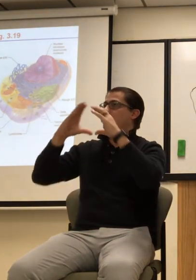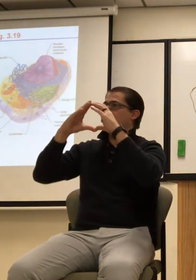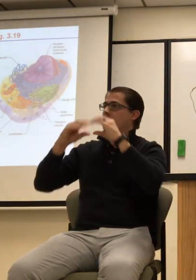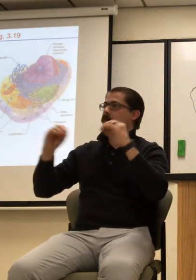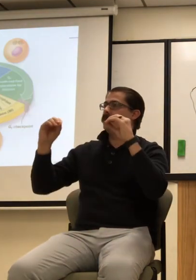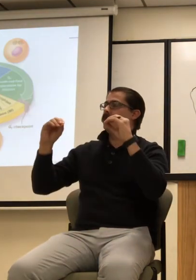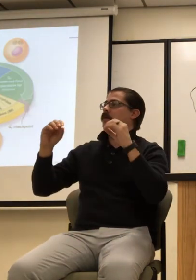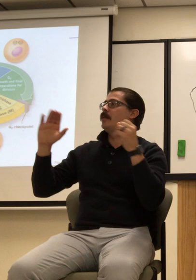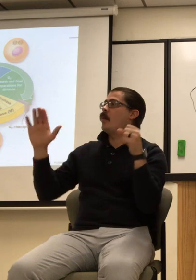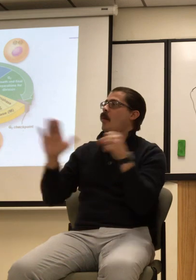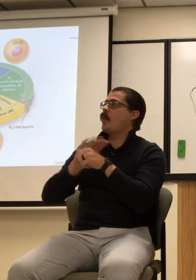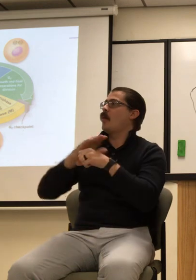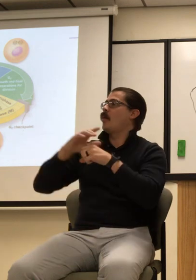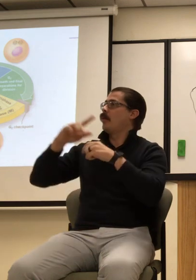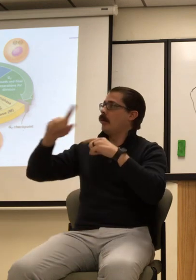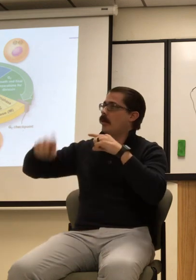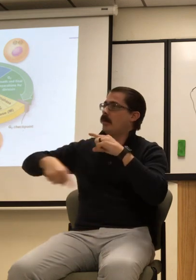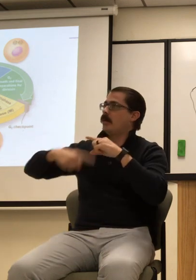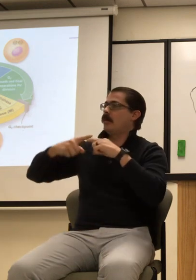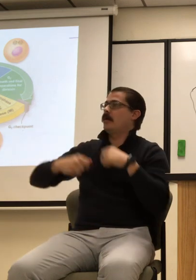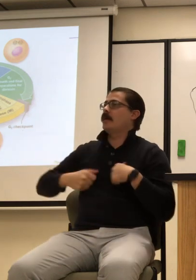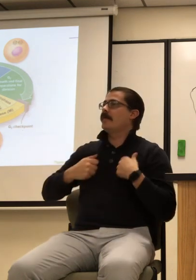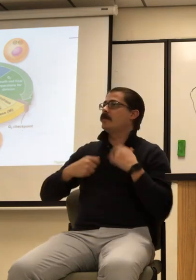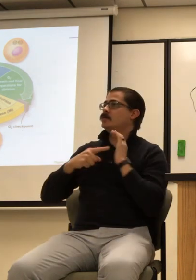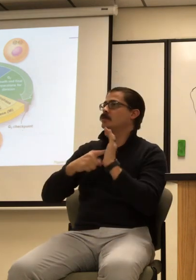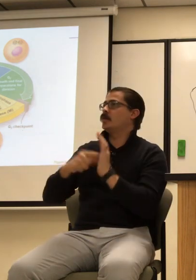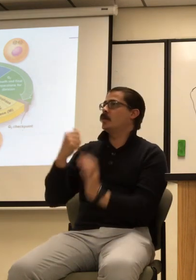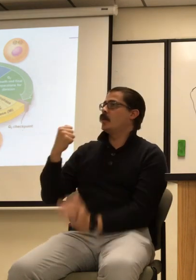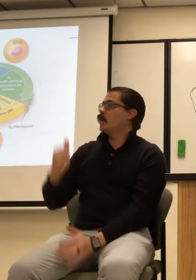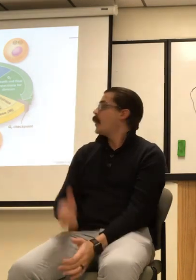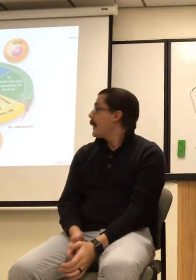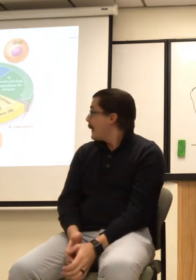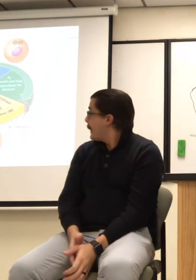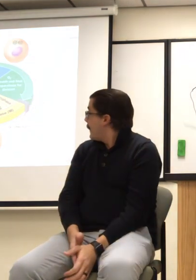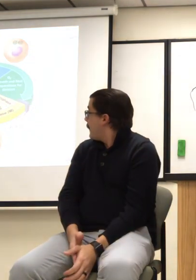life cycle, shown here,